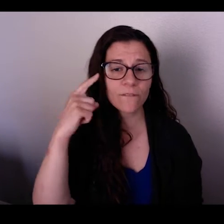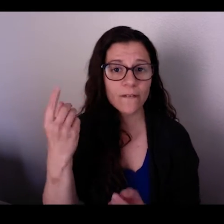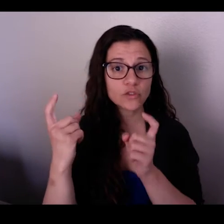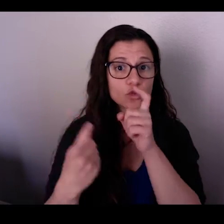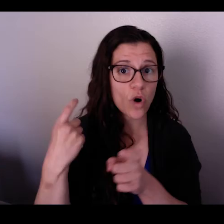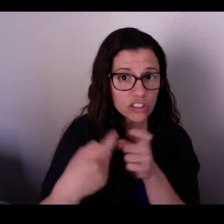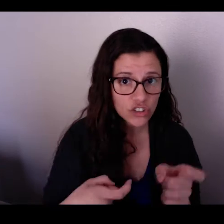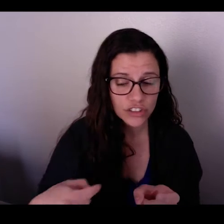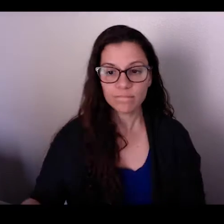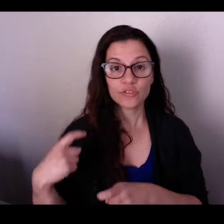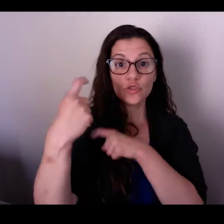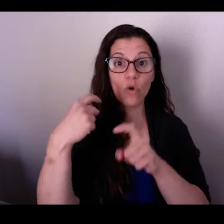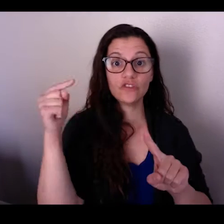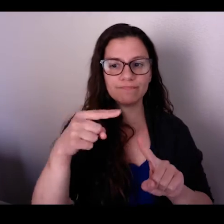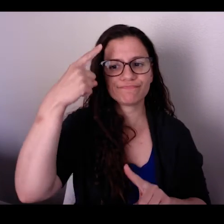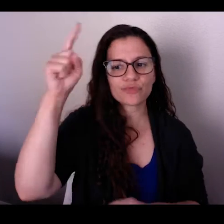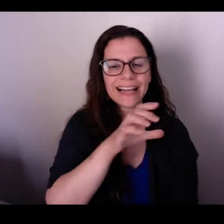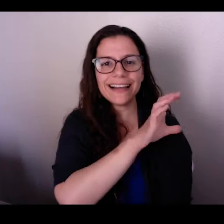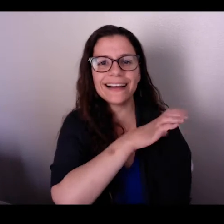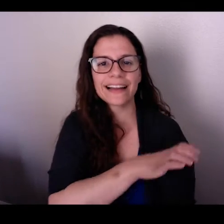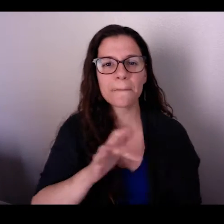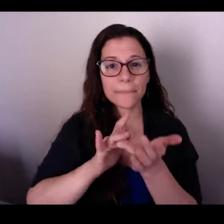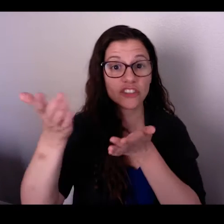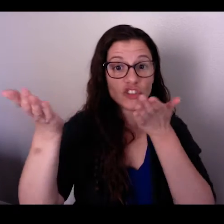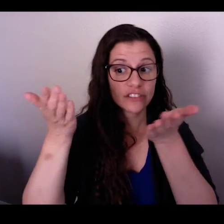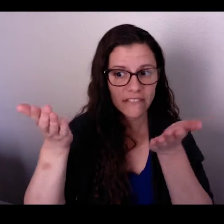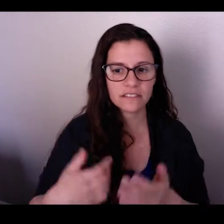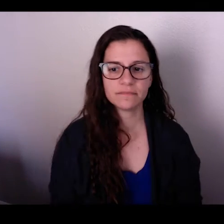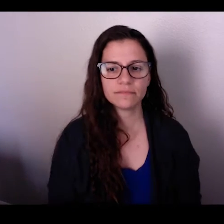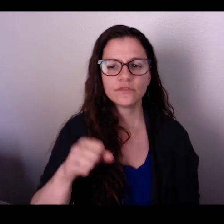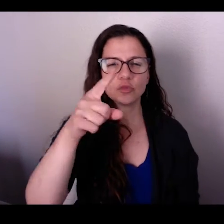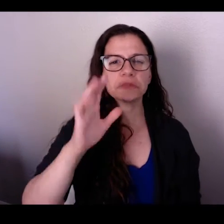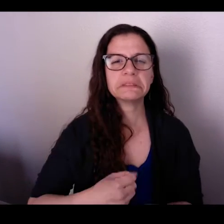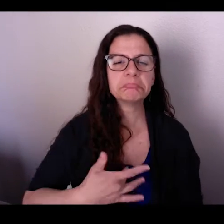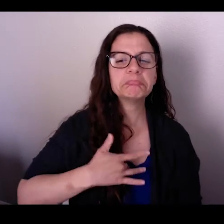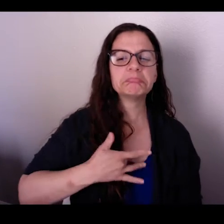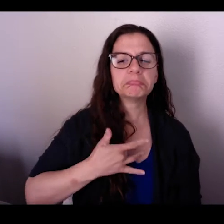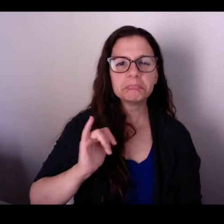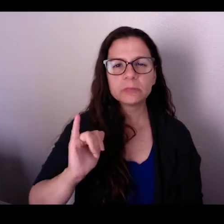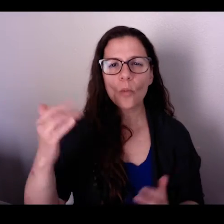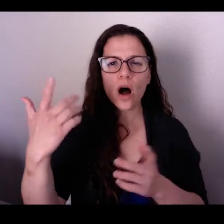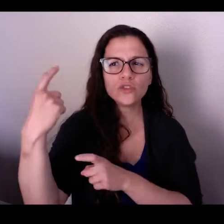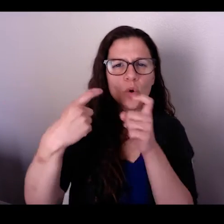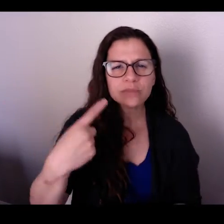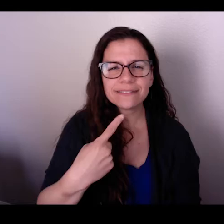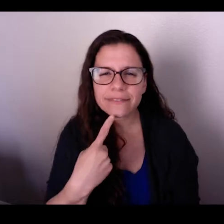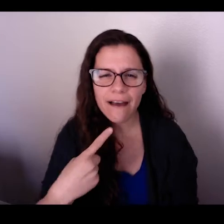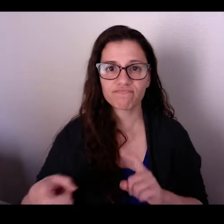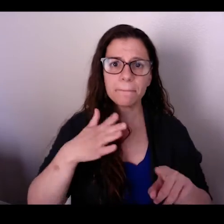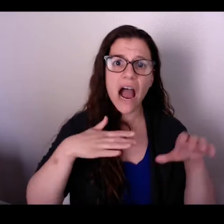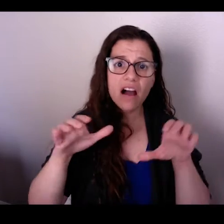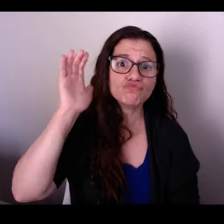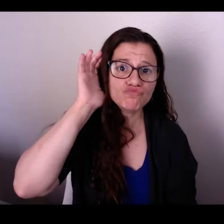part of the board member, and you'll see me asking for a donation from a past donor. You'll get a sense of what the donor is